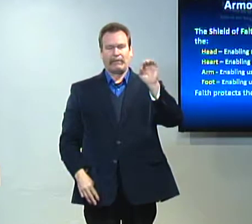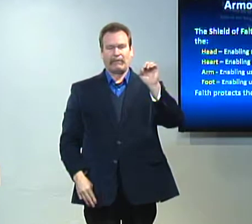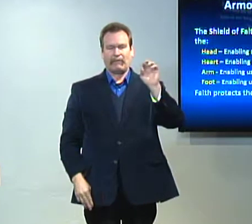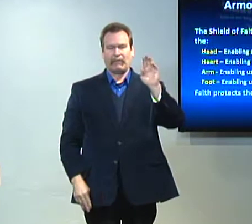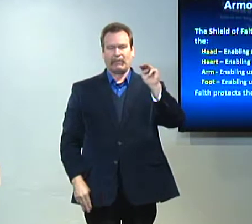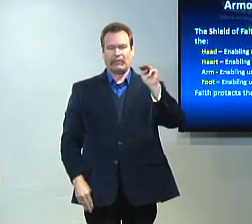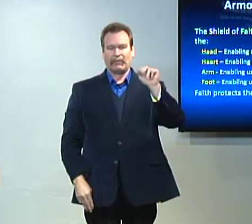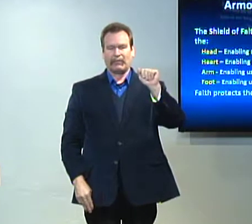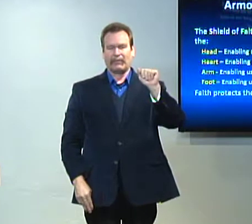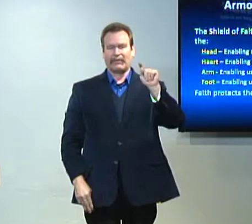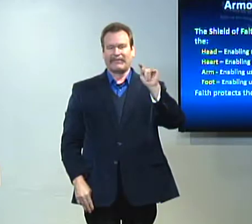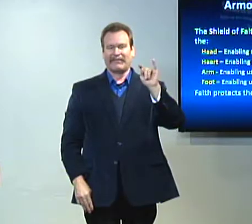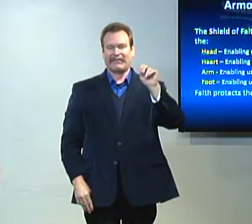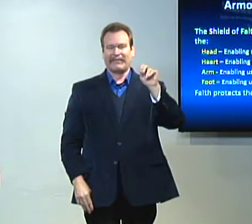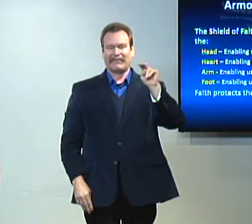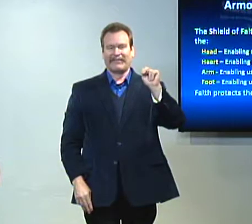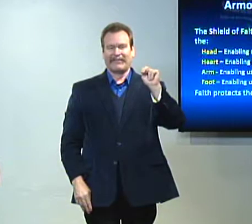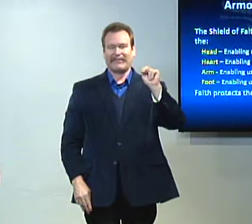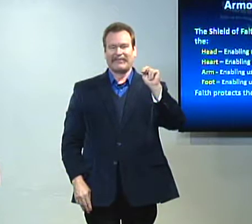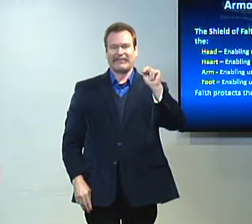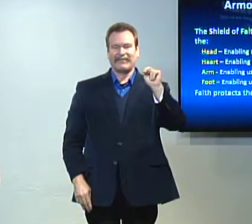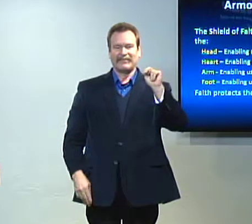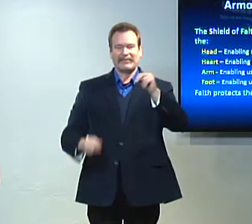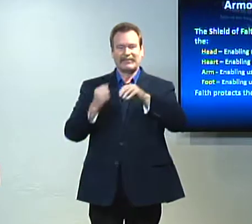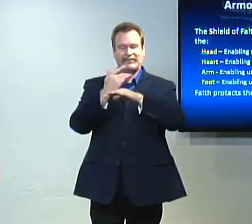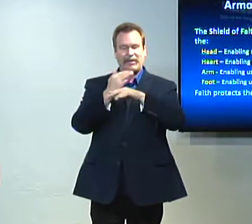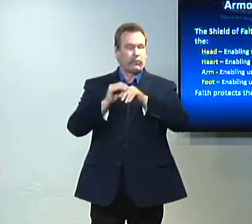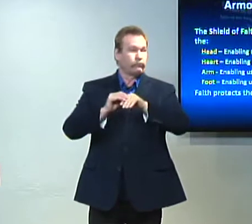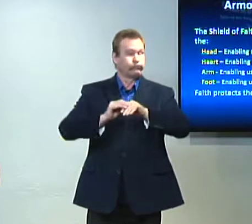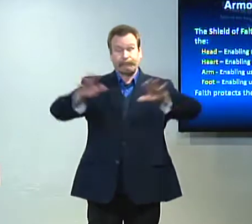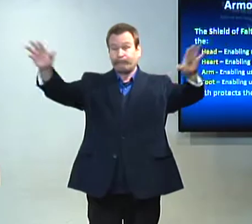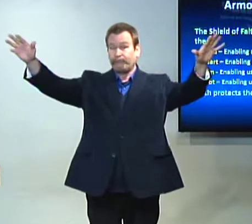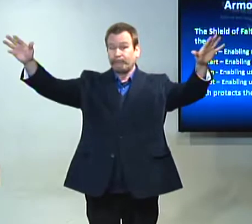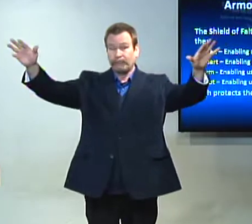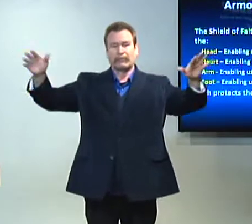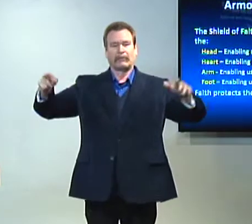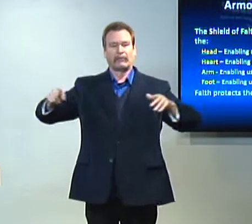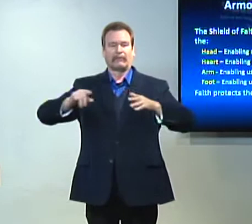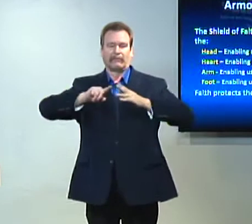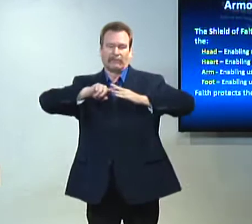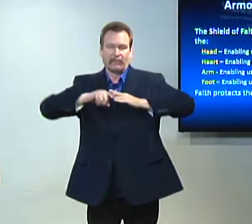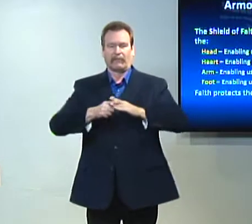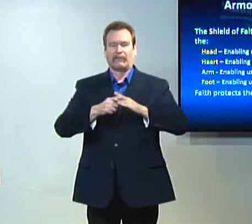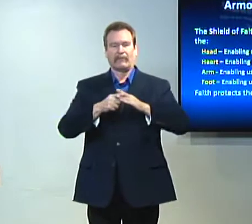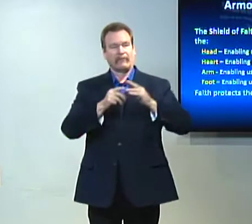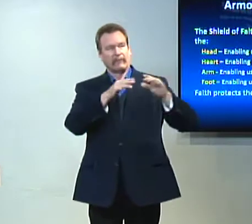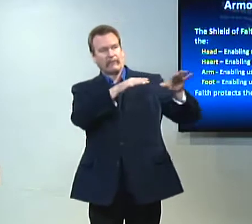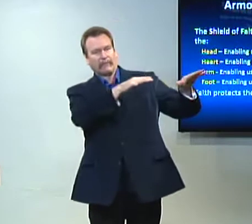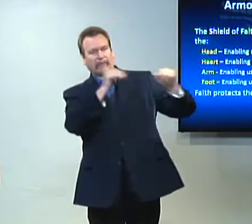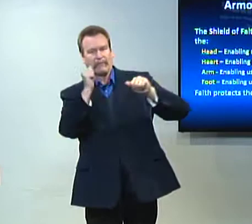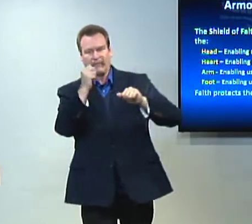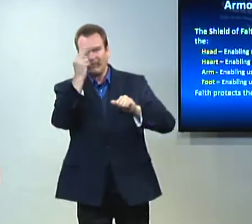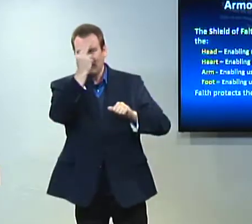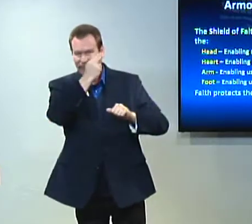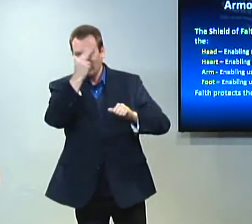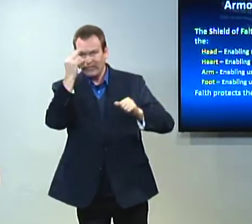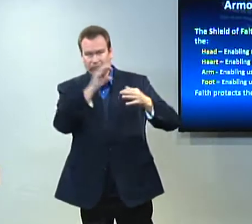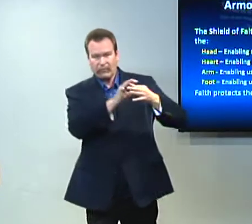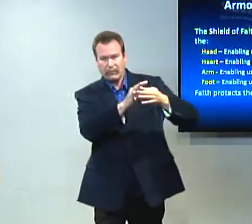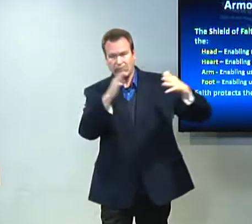And he started the Reformation in Germany, and pretty soon it spread throughout the whole entire world. And